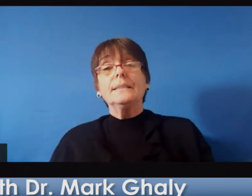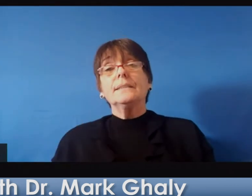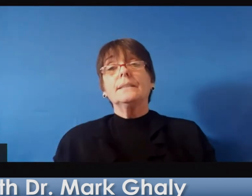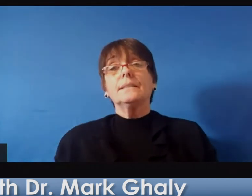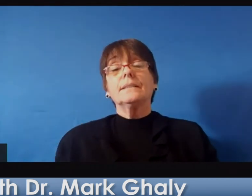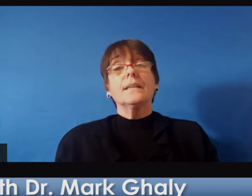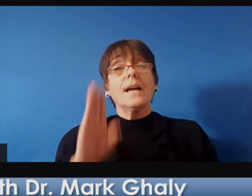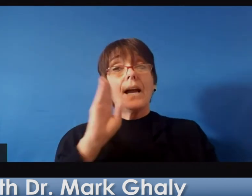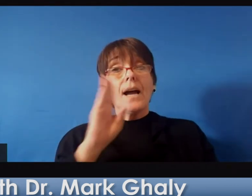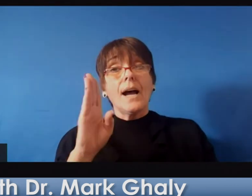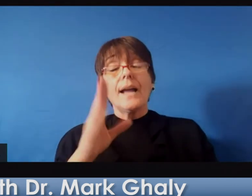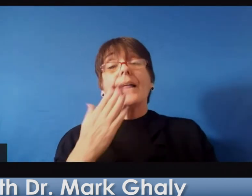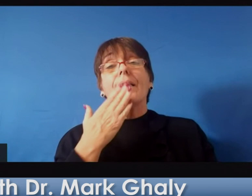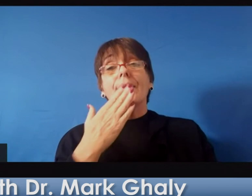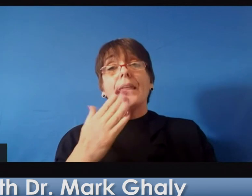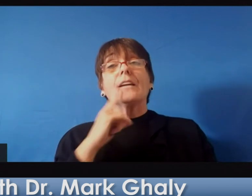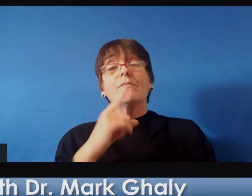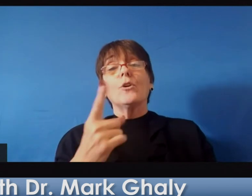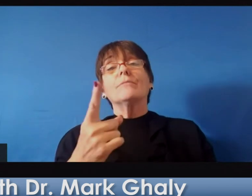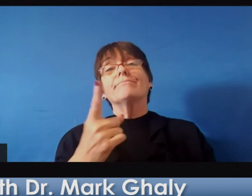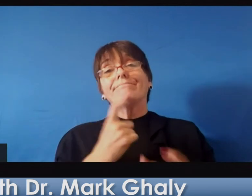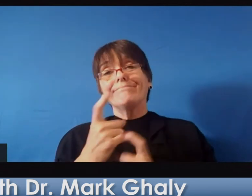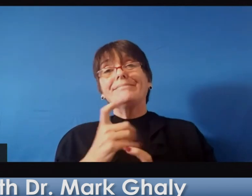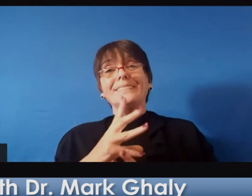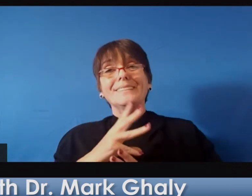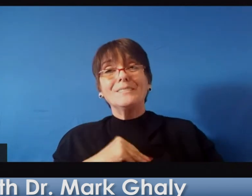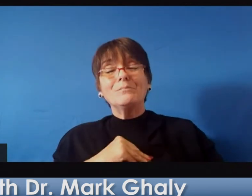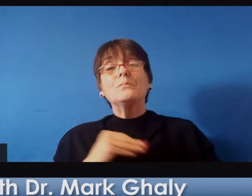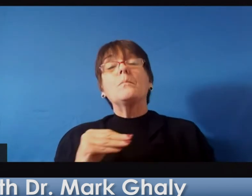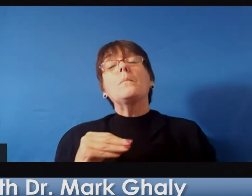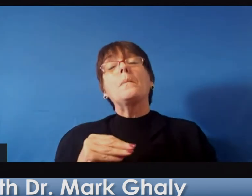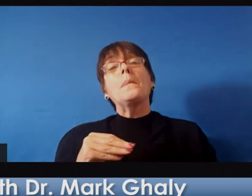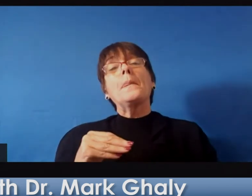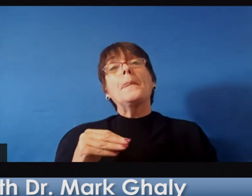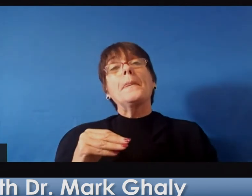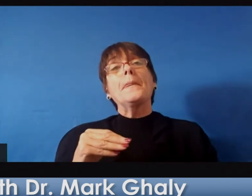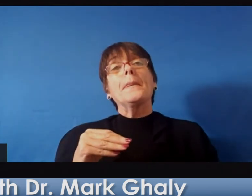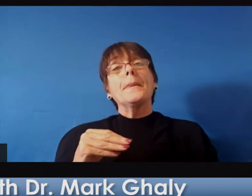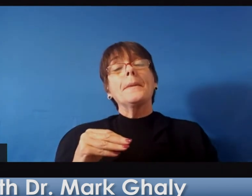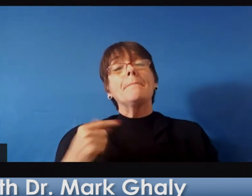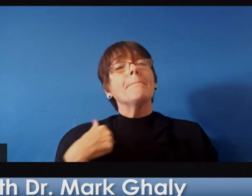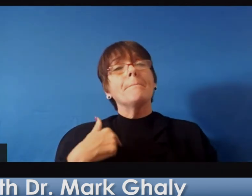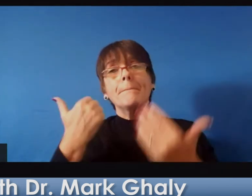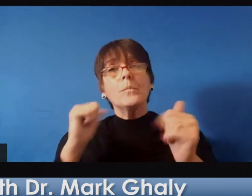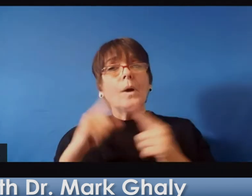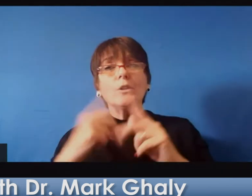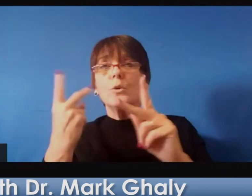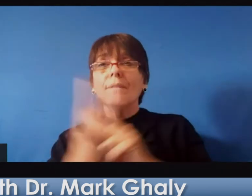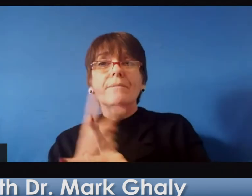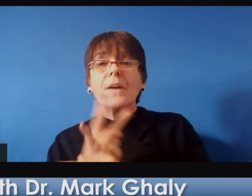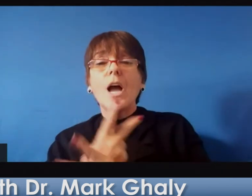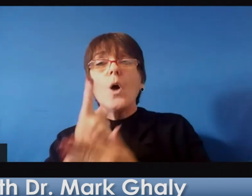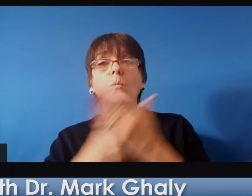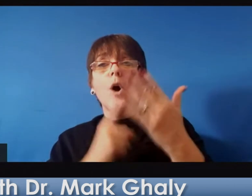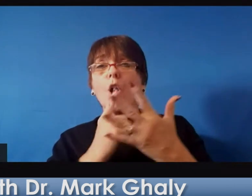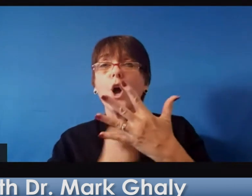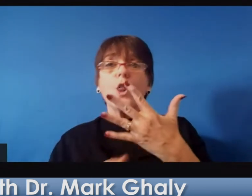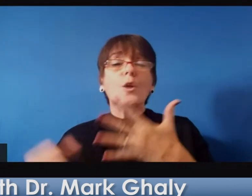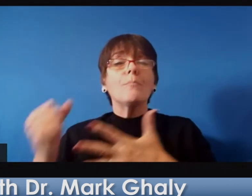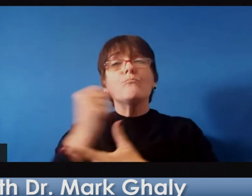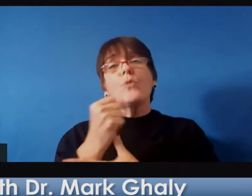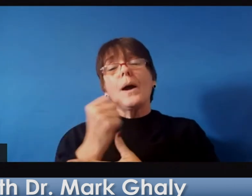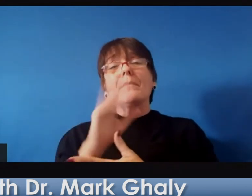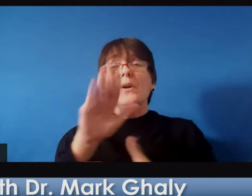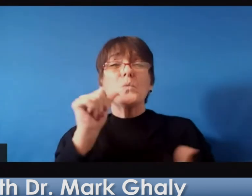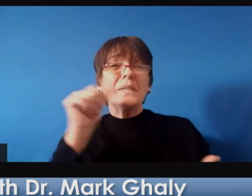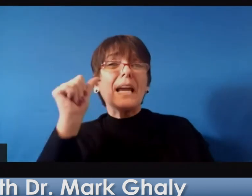Hi, Dr. Ghaly. Thanks for taking our questions. I'm just trying to figure out what some of the primary drivers. I know